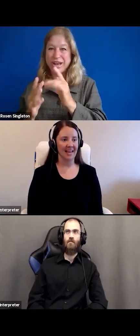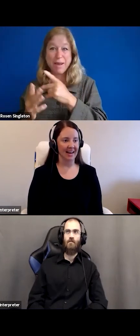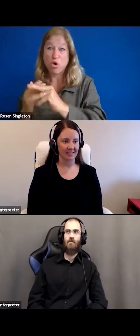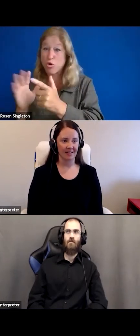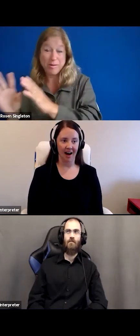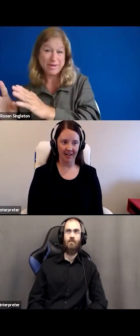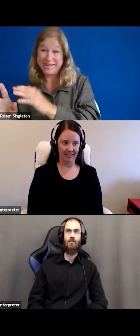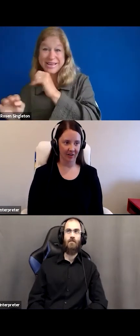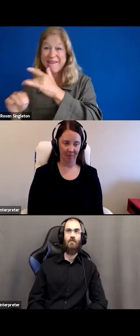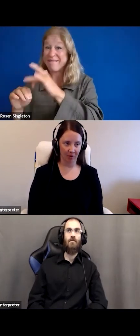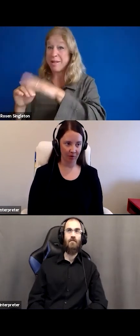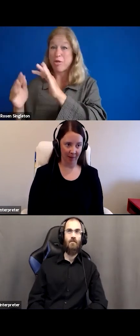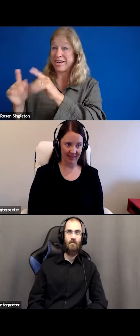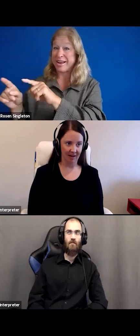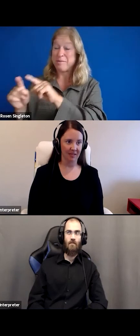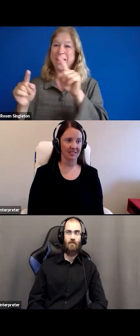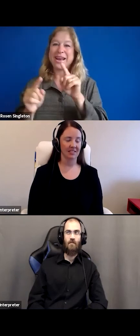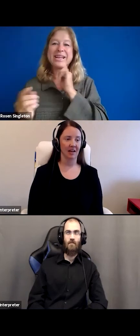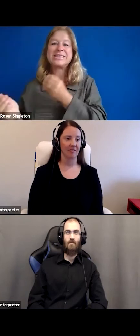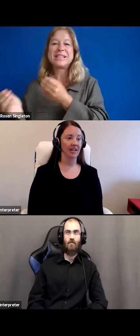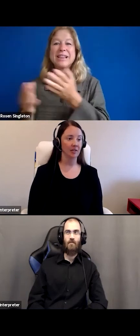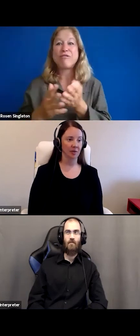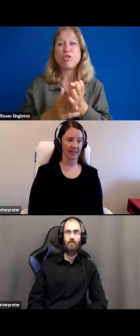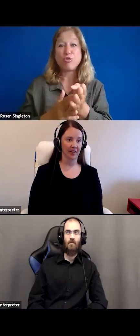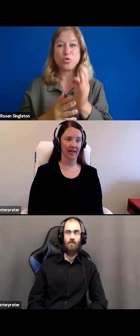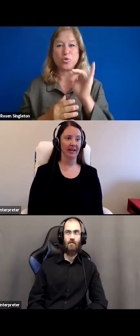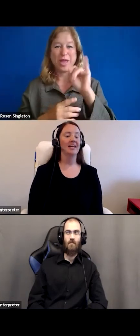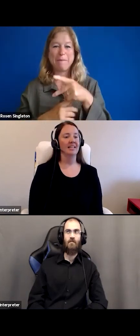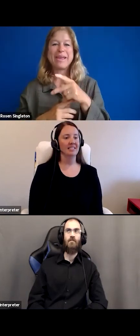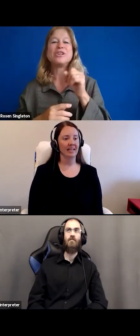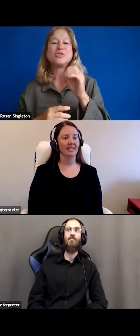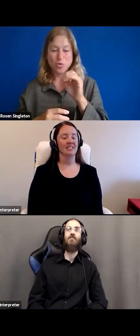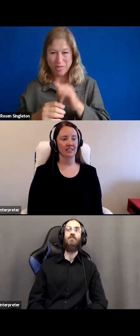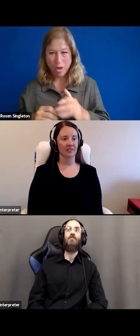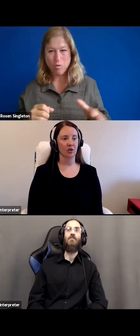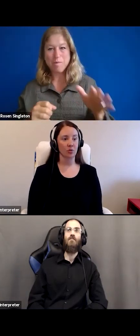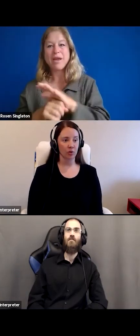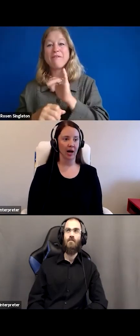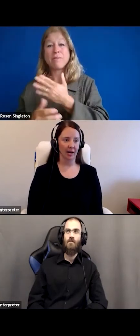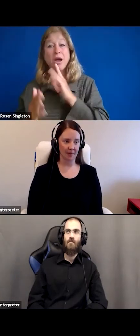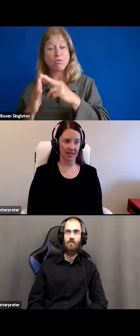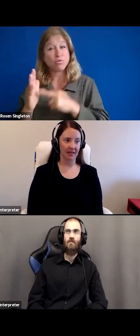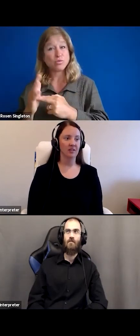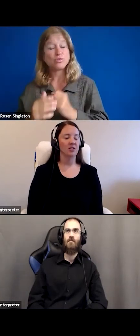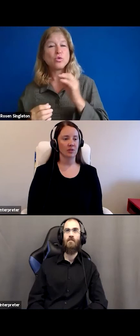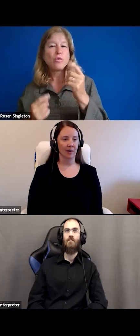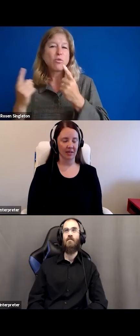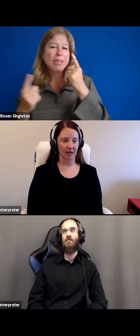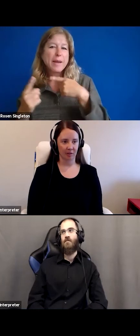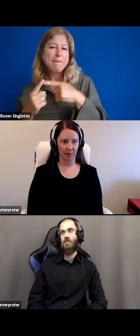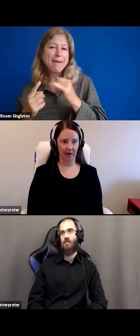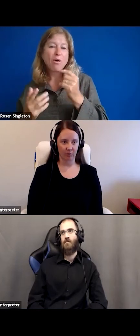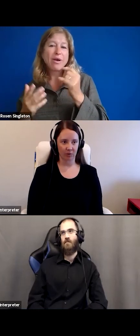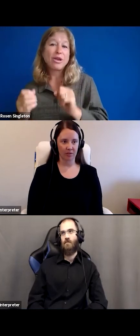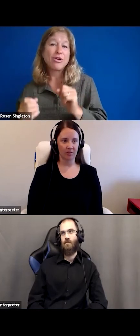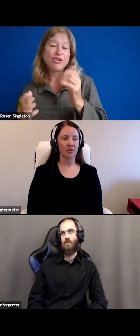But that is not internet programming then, because it is not available on the internet. Instead, it is delivered through IP. So that would be covered